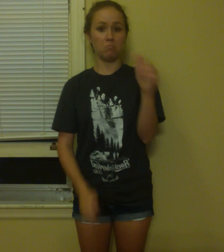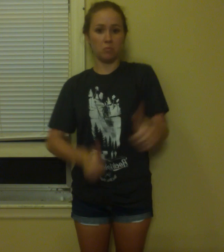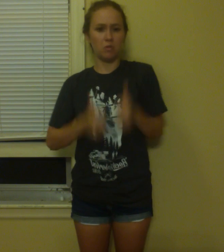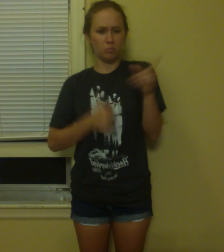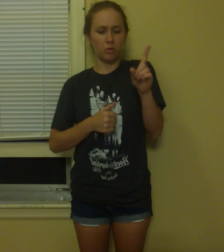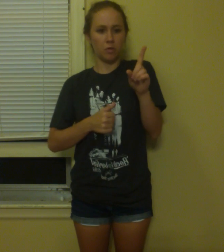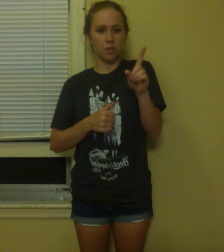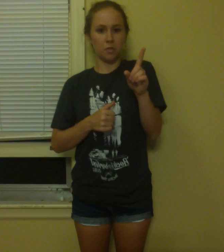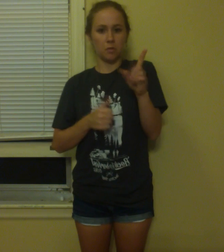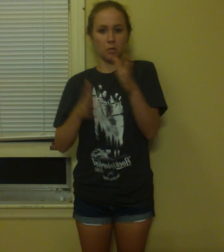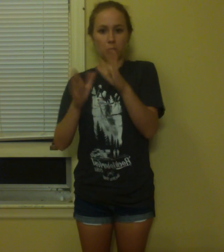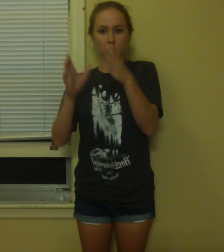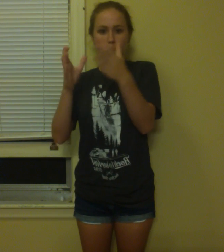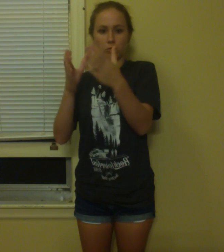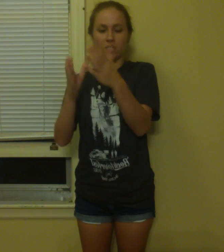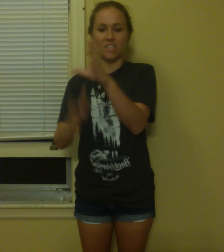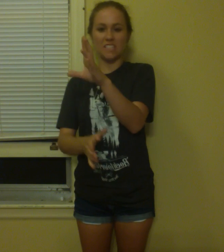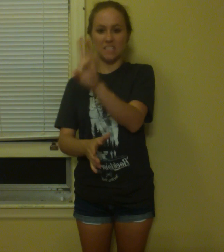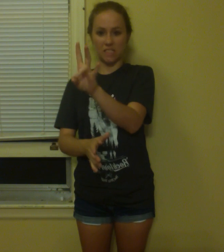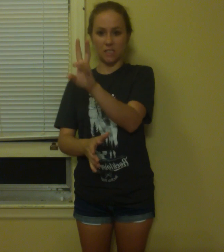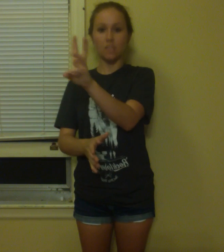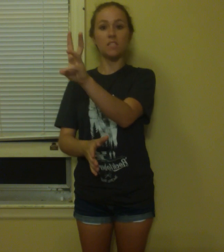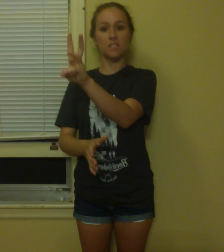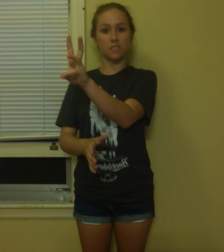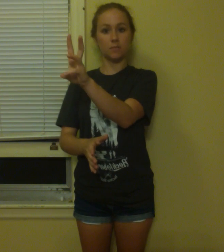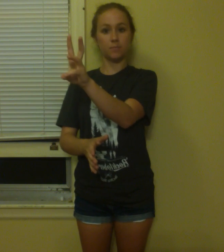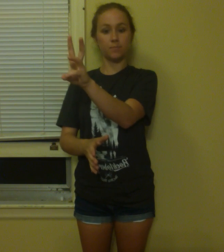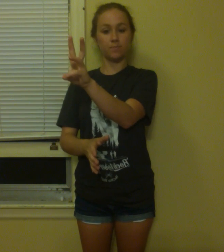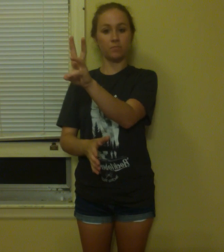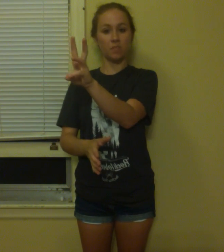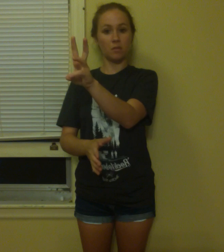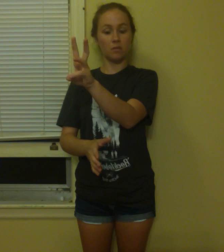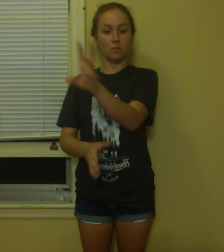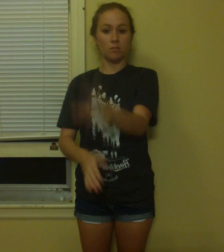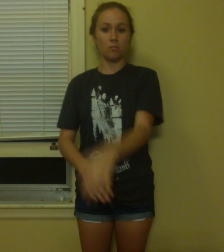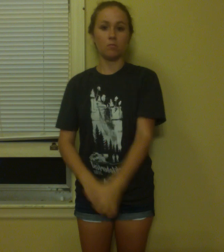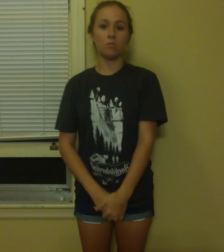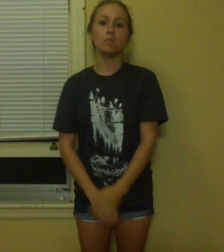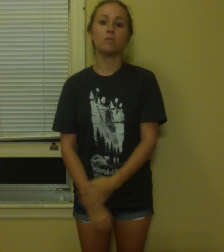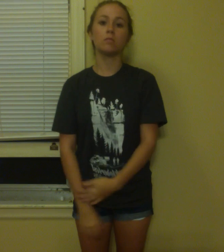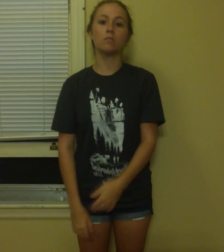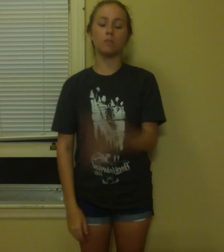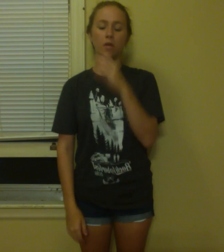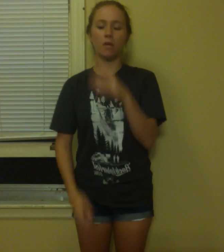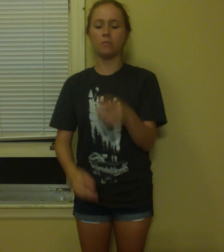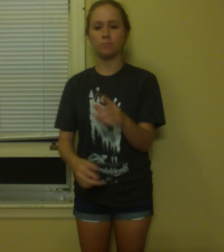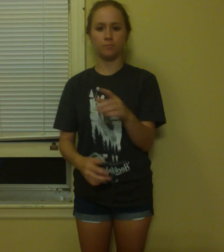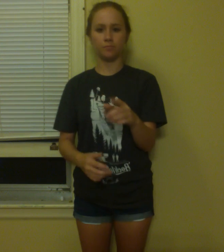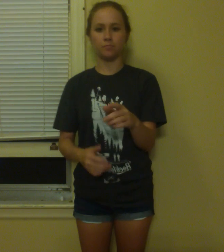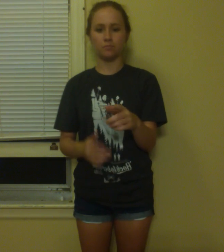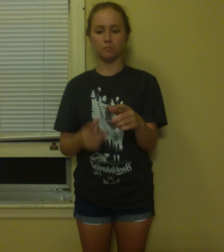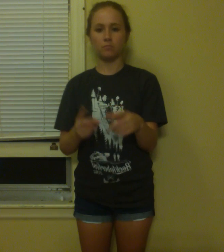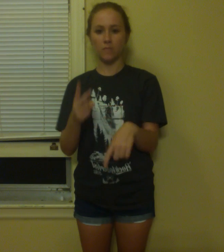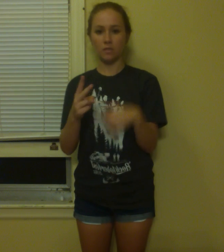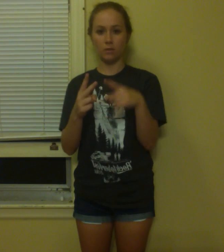Bachmann is your representative. So the House of Representatives, that's kind of the first house, or the first side of our legislation that helps to make